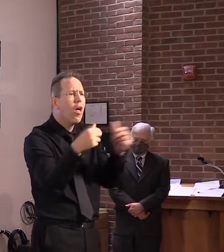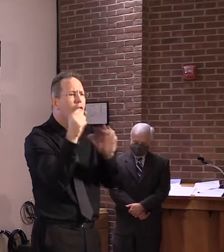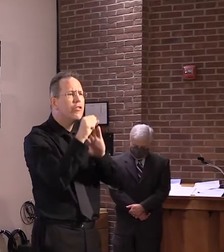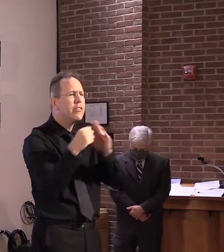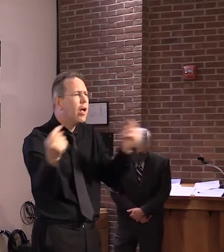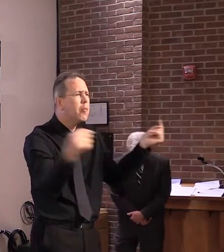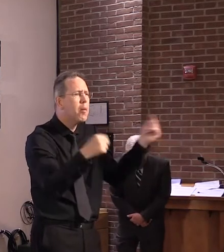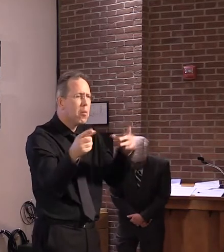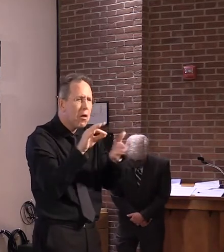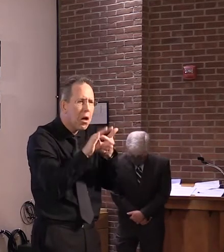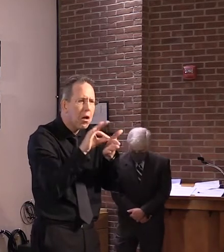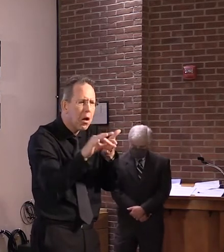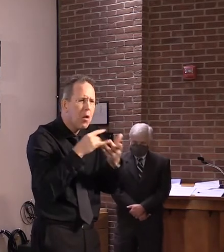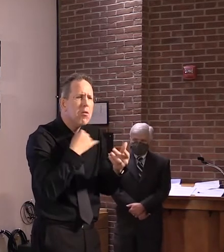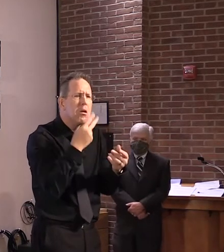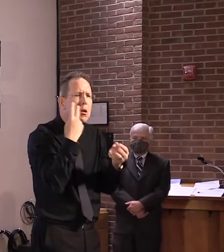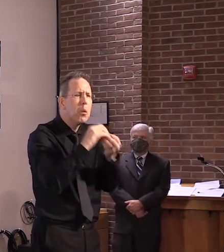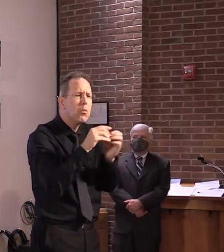to you.